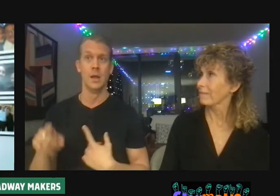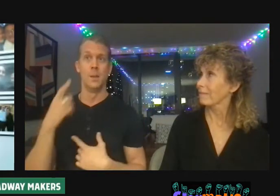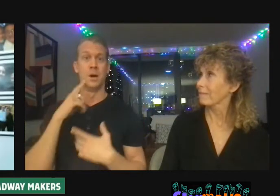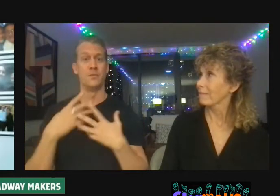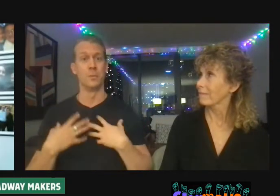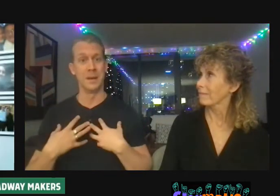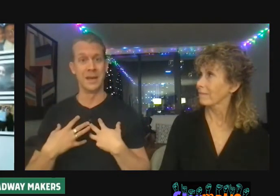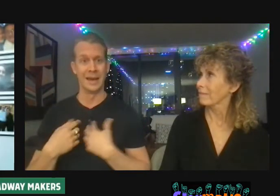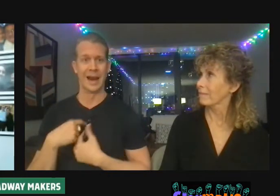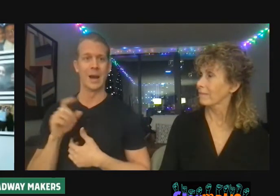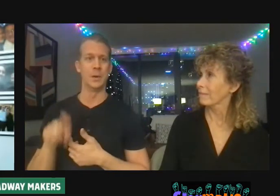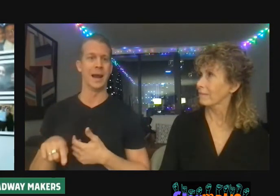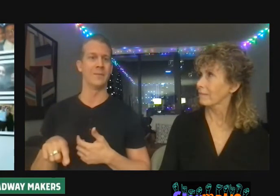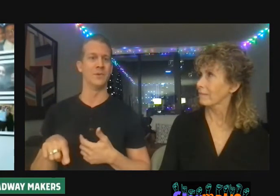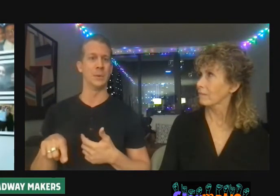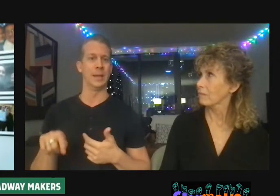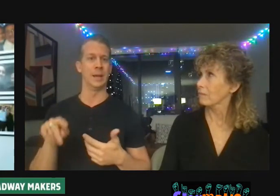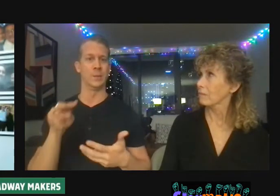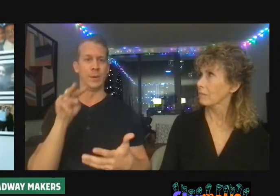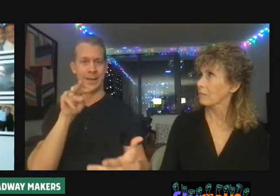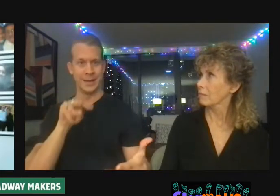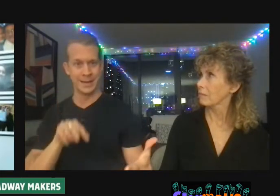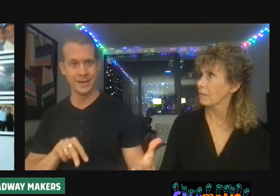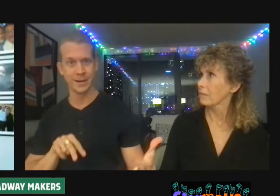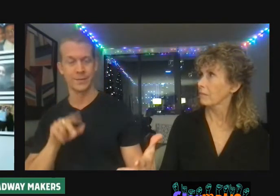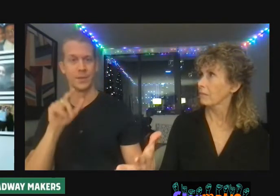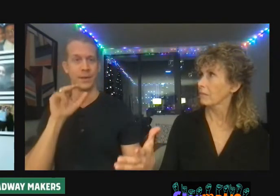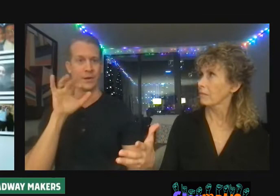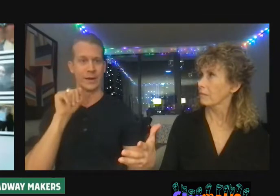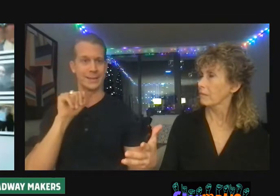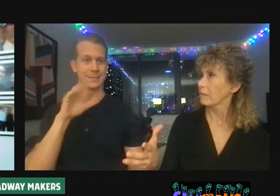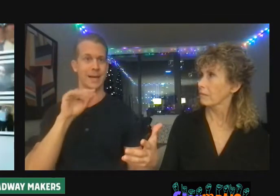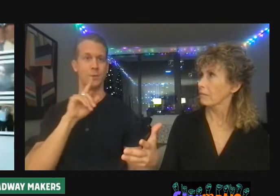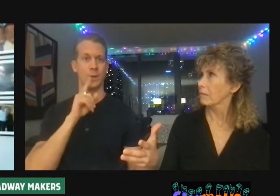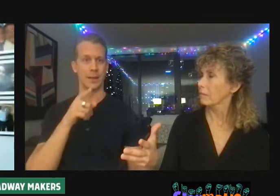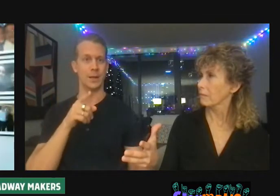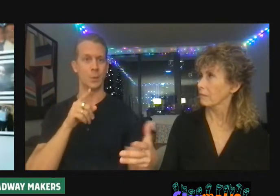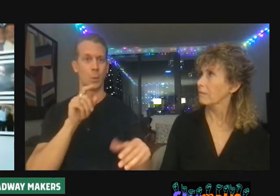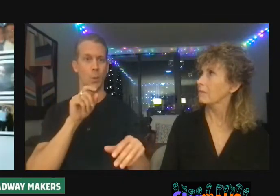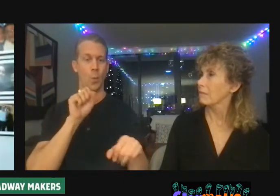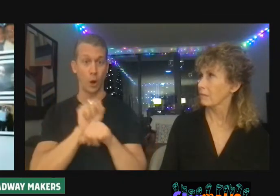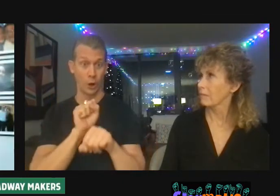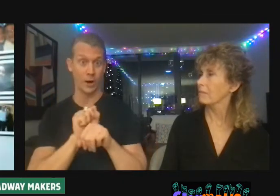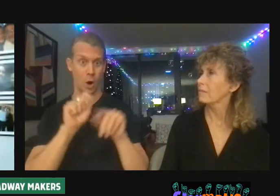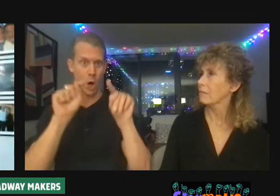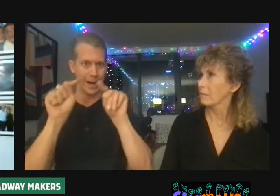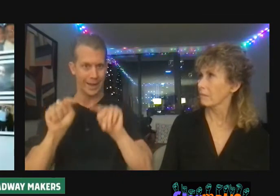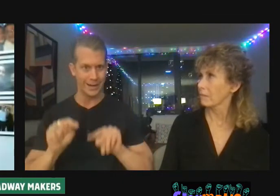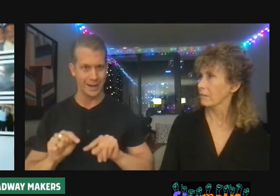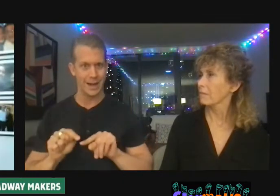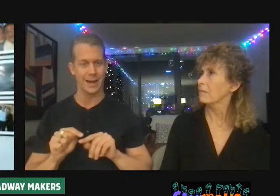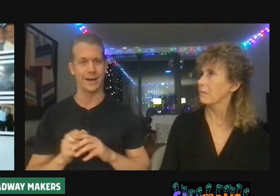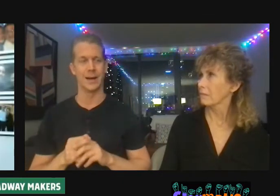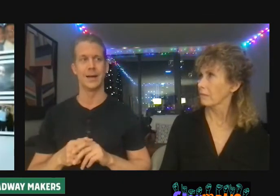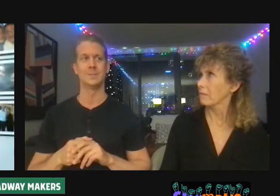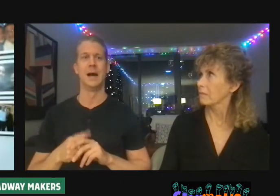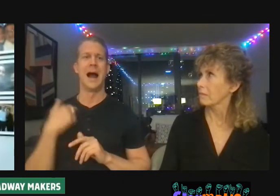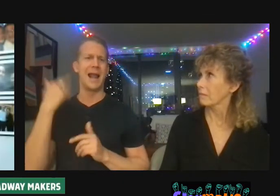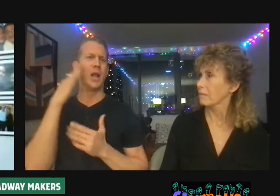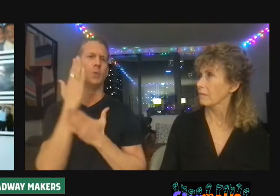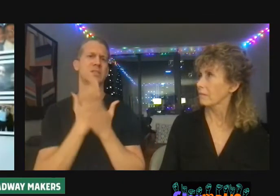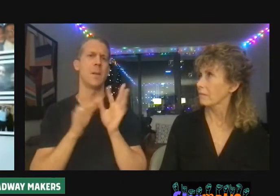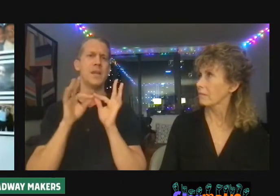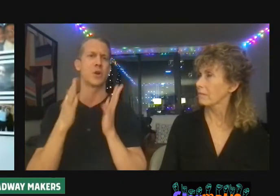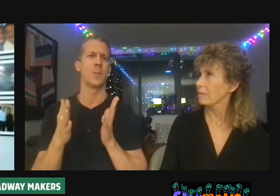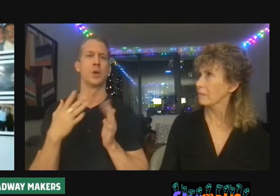that. But for me, I would have to like read the literature and really work on it. And